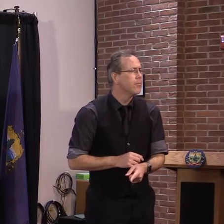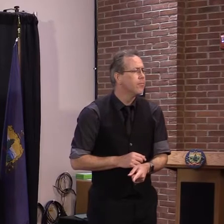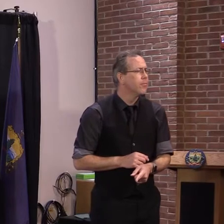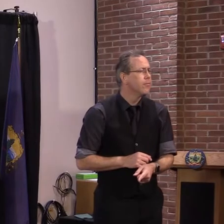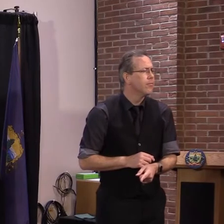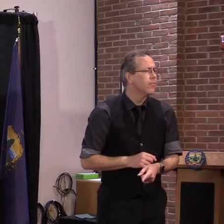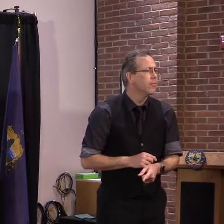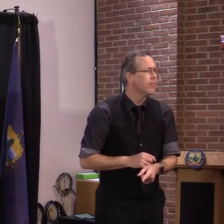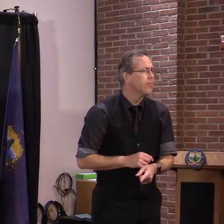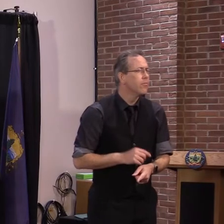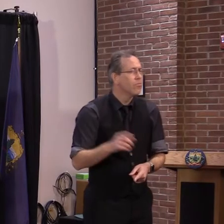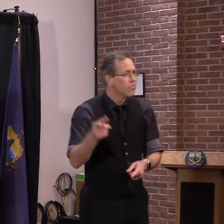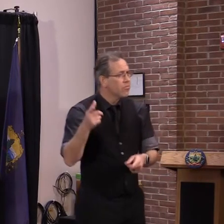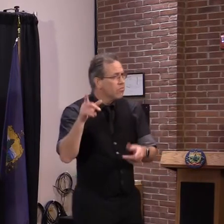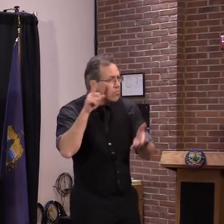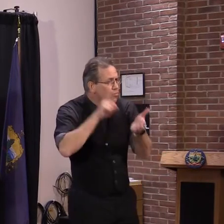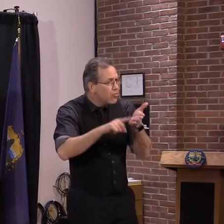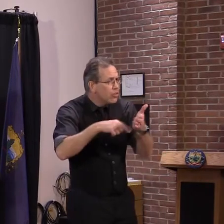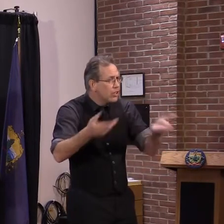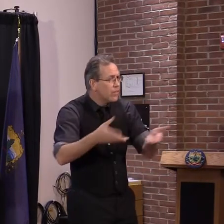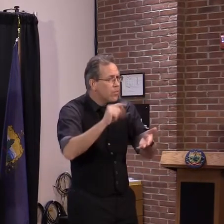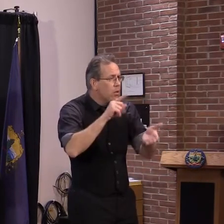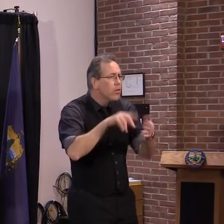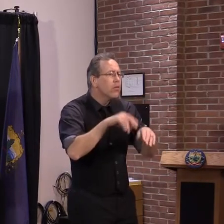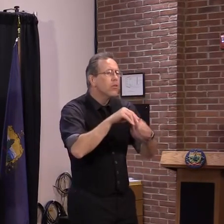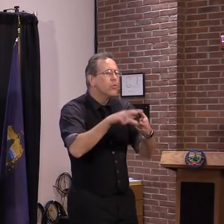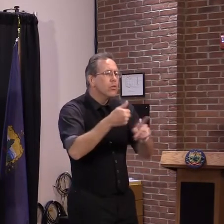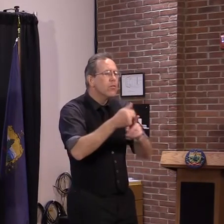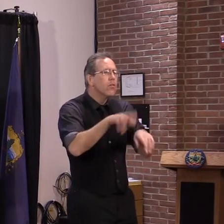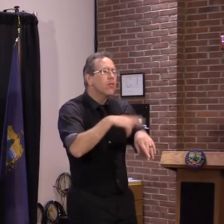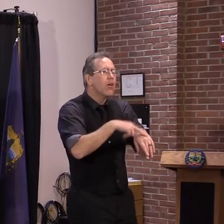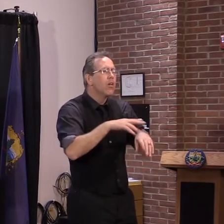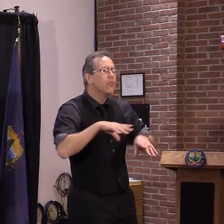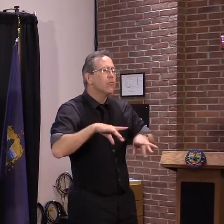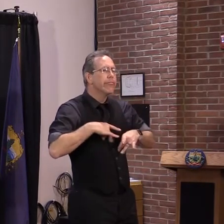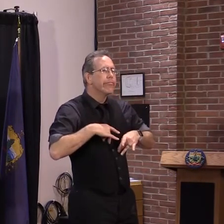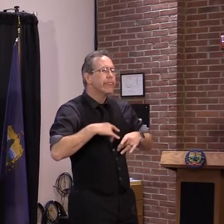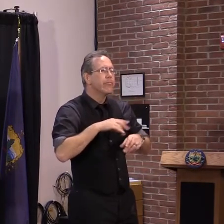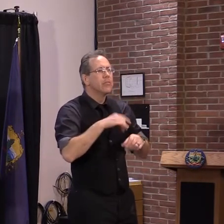immunity to the virus versus the status of vaccinated children?